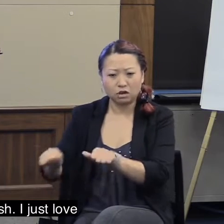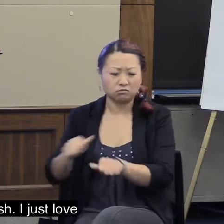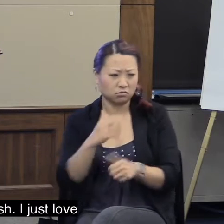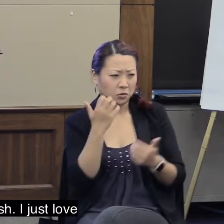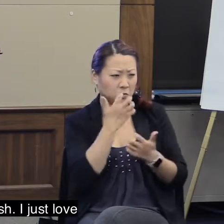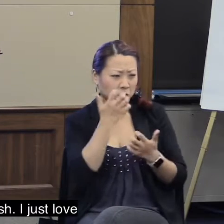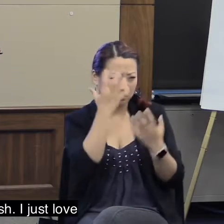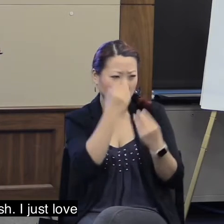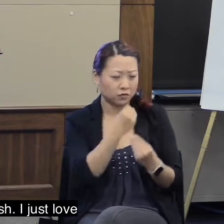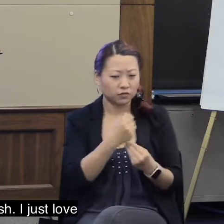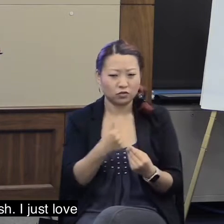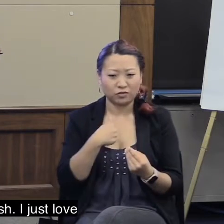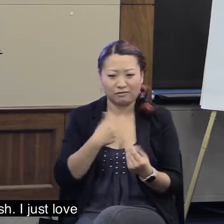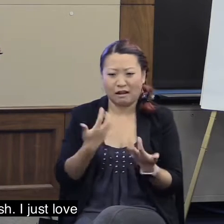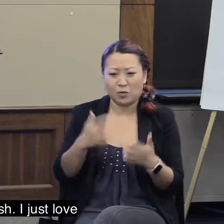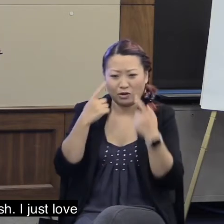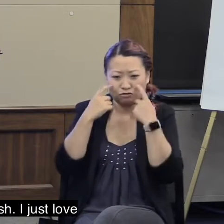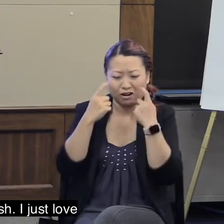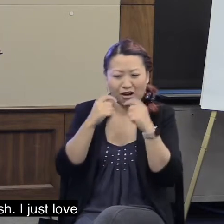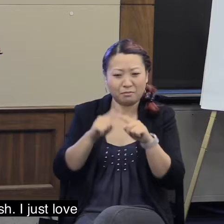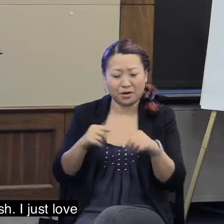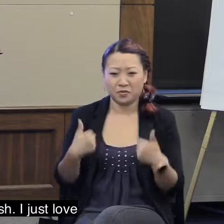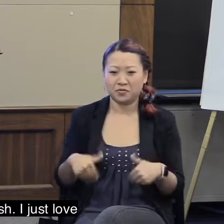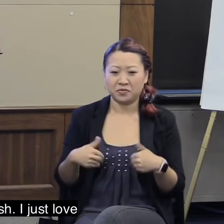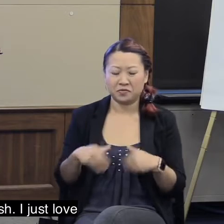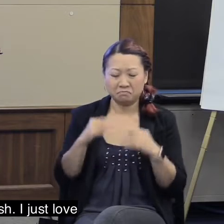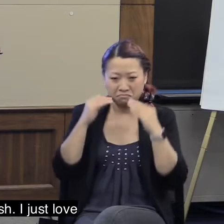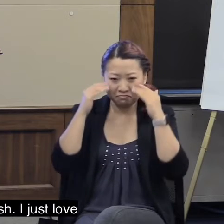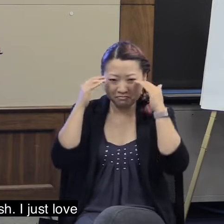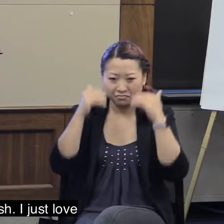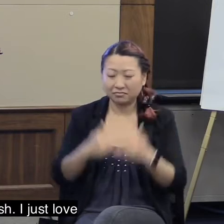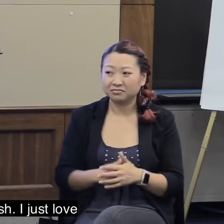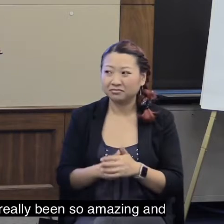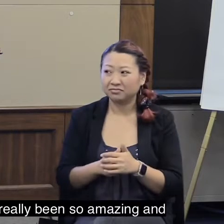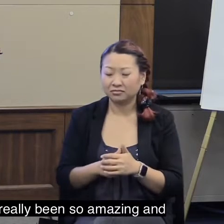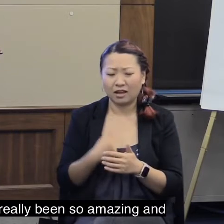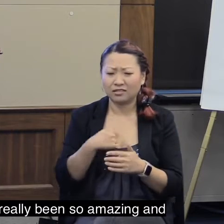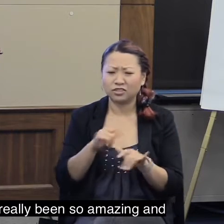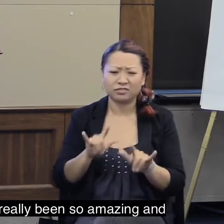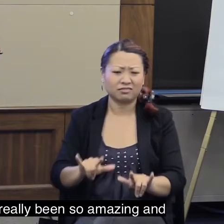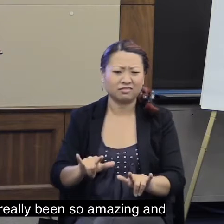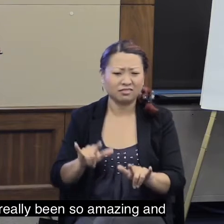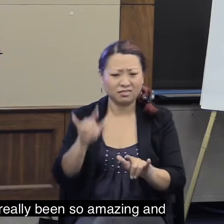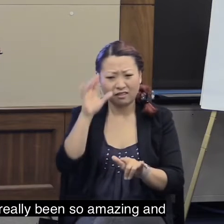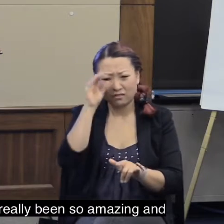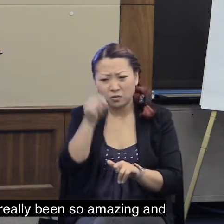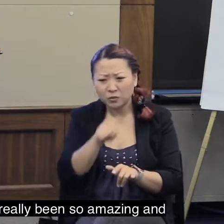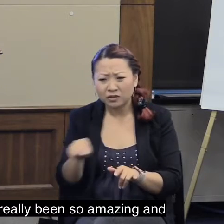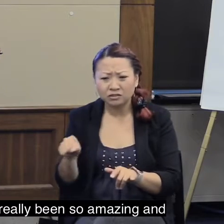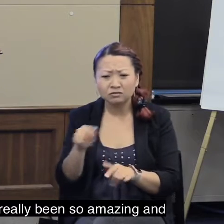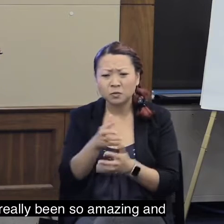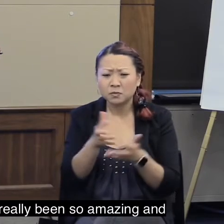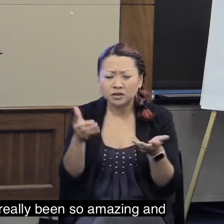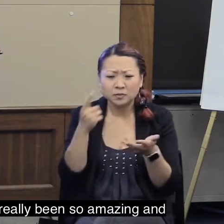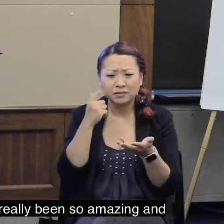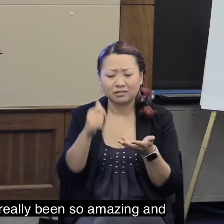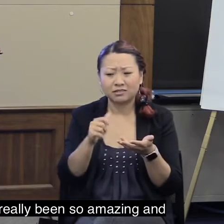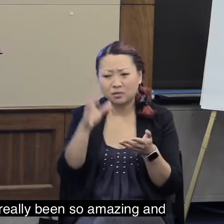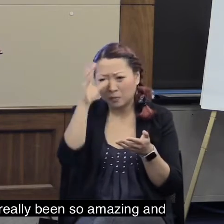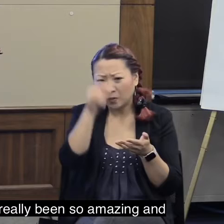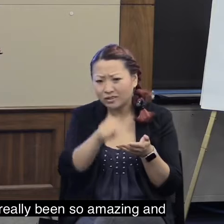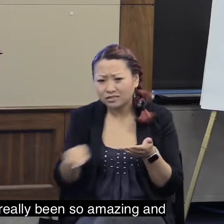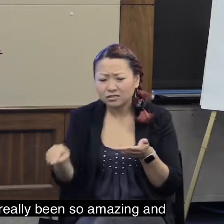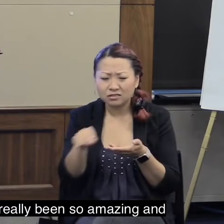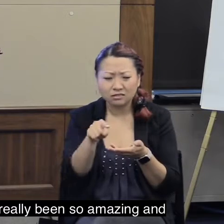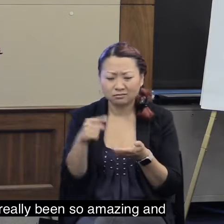beautiful. I don't want to cry, but oh gosh, I just love the boys so much because the boys have